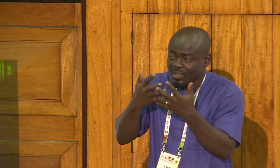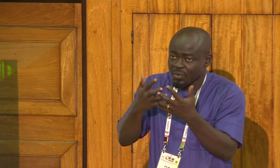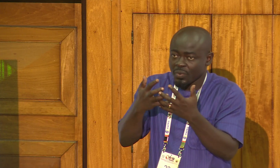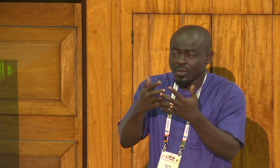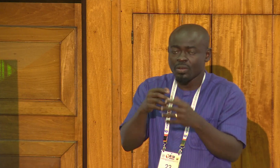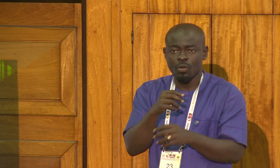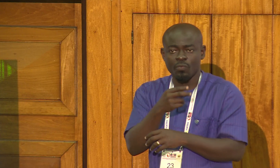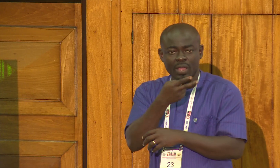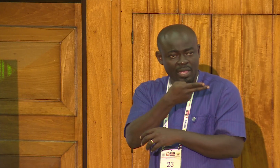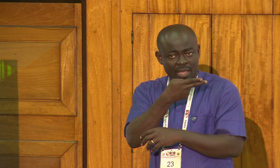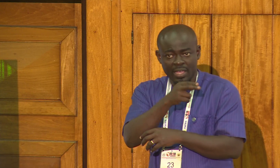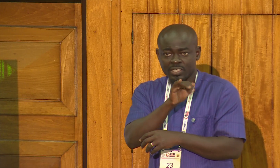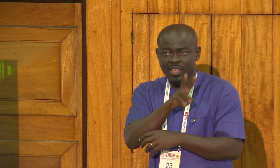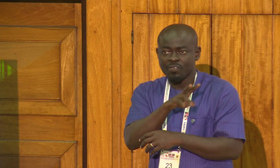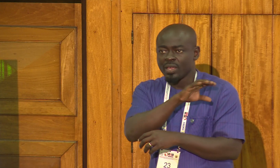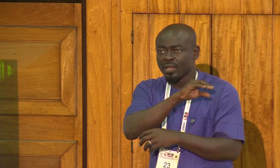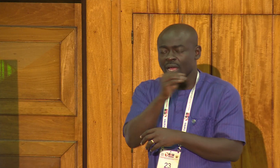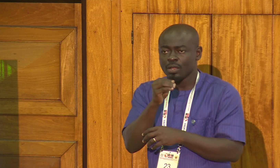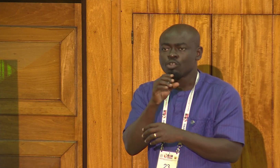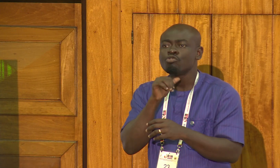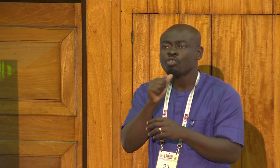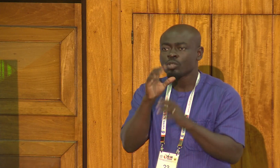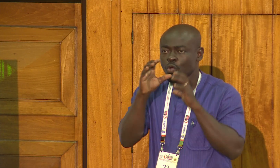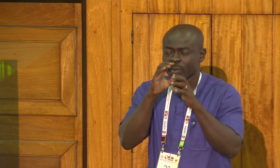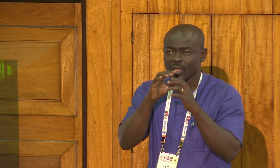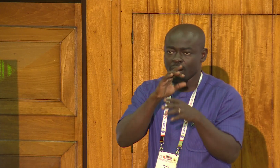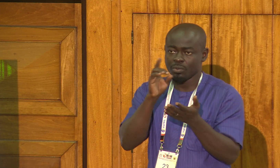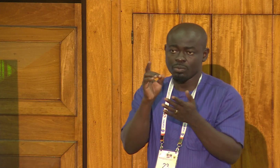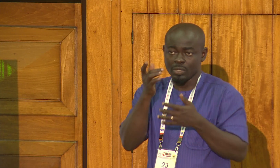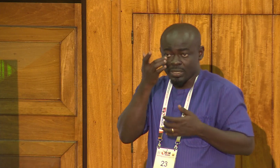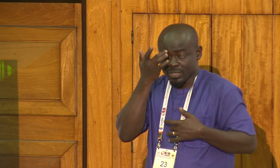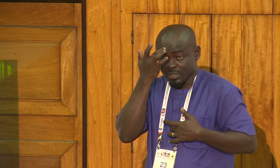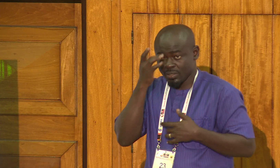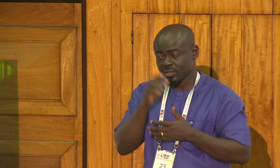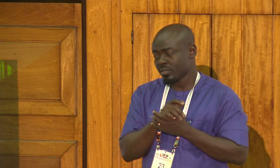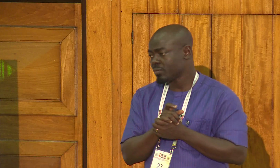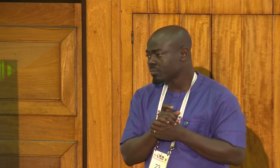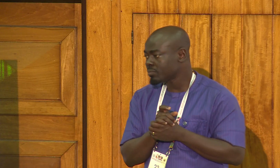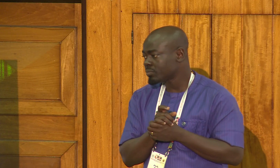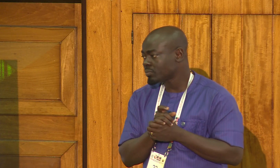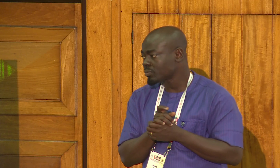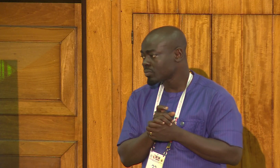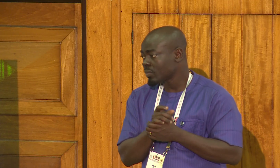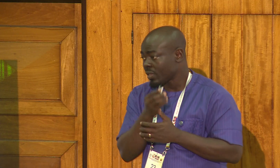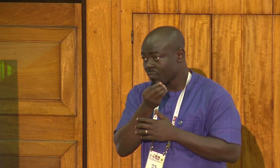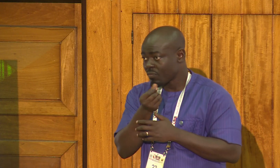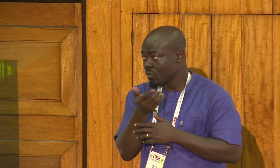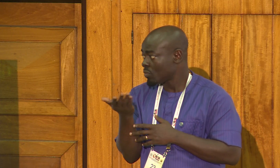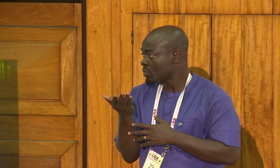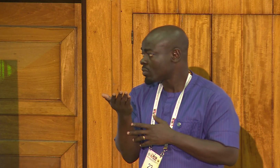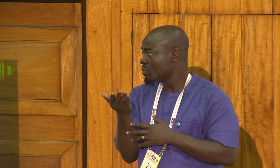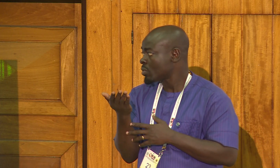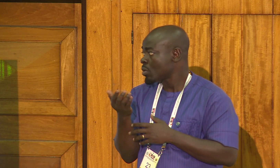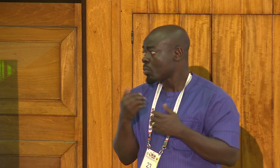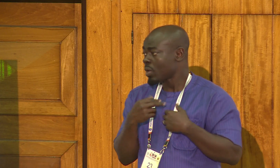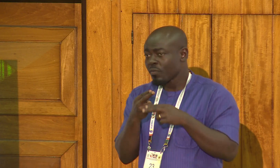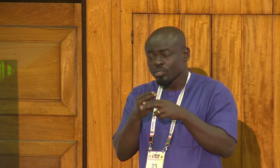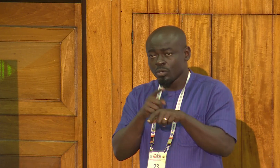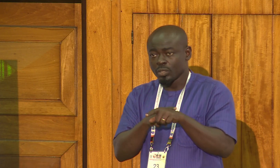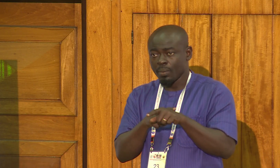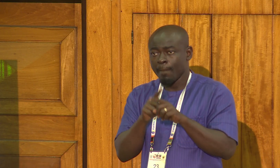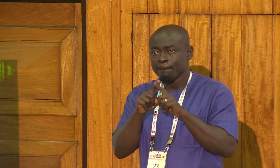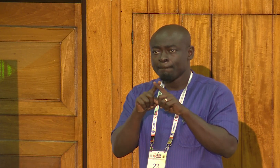and non-communicable diseases. So there are quite a few cardiometabolic diseases. Because I only have a short time to talk, I'll only